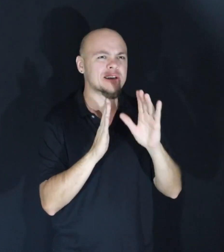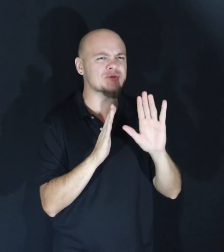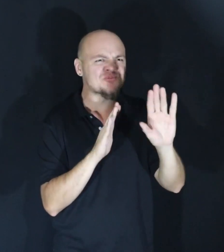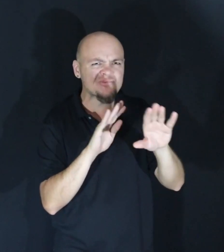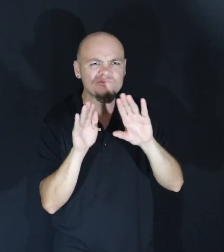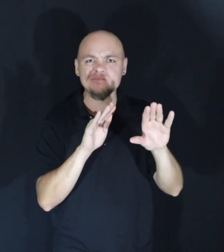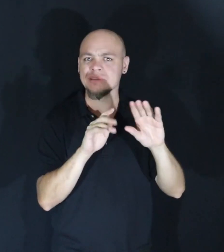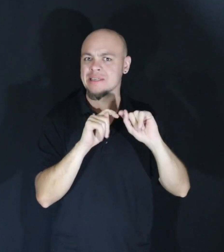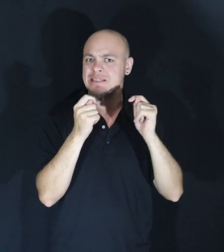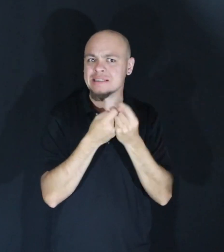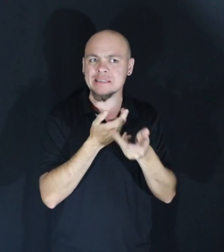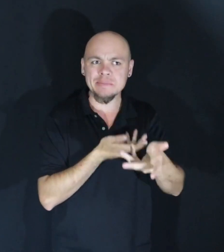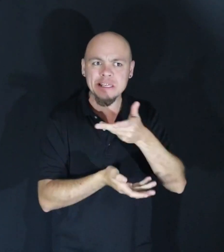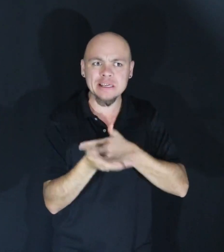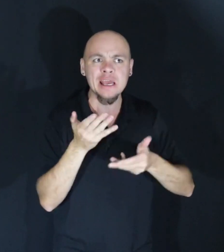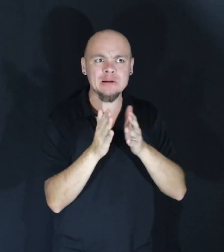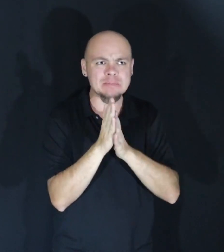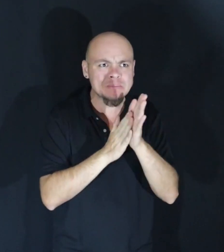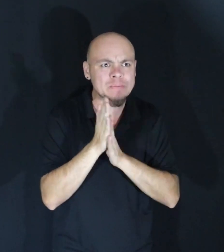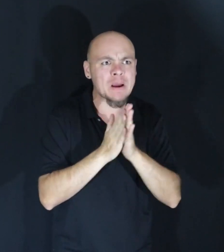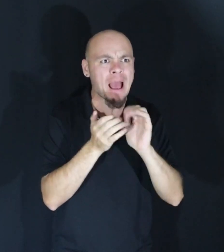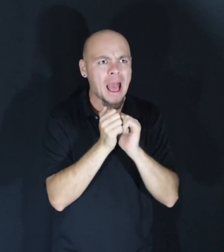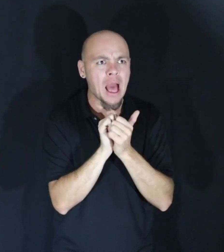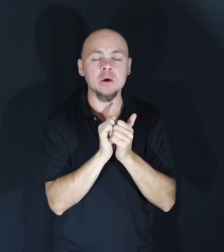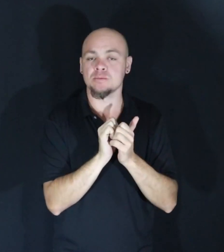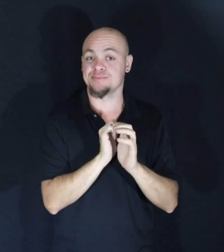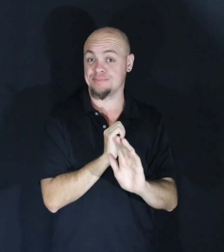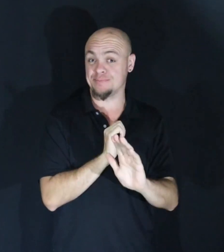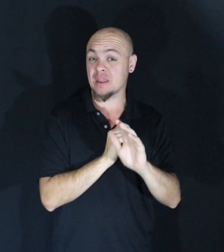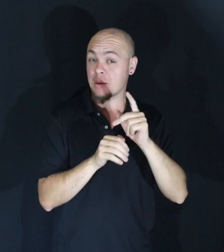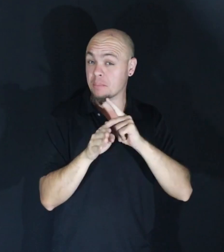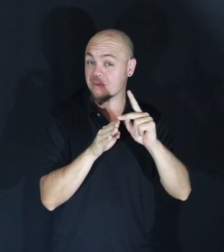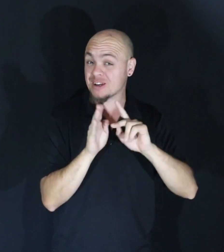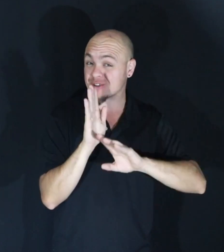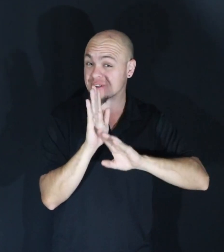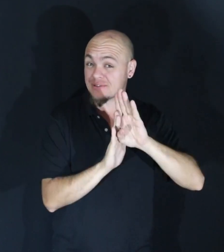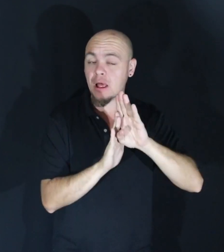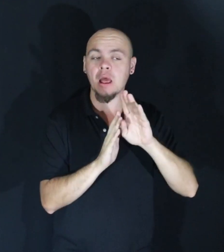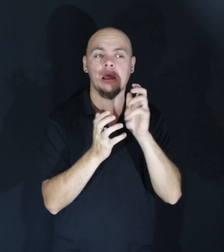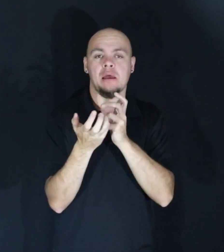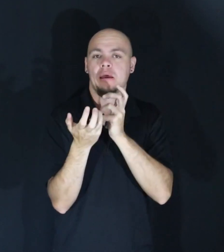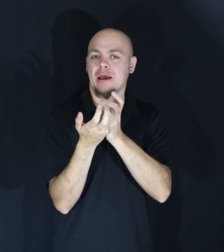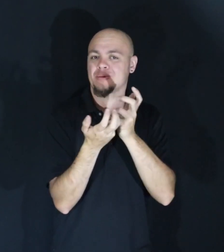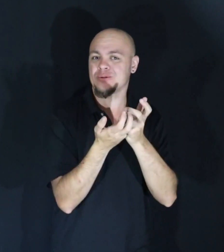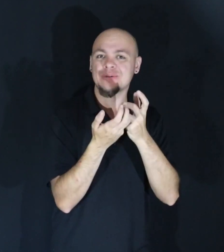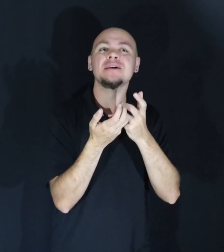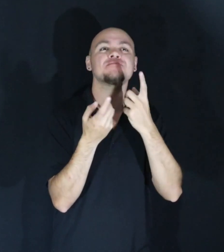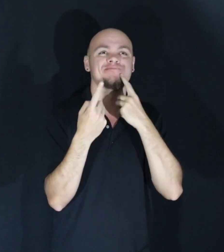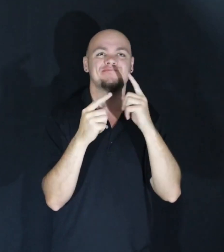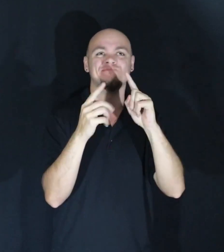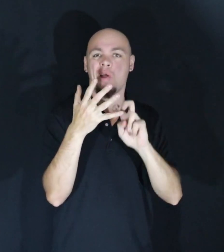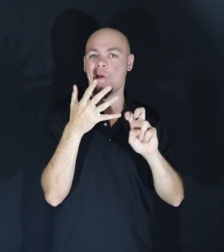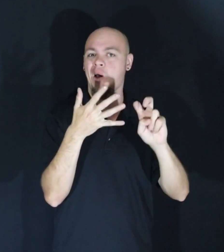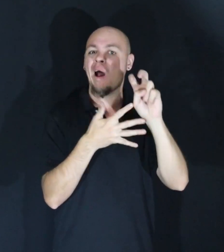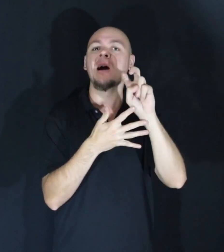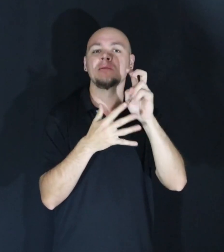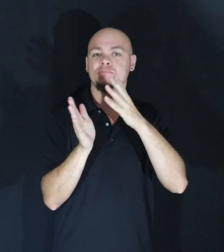drive team engagement and motivation and professional development and equitable succession planning.